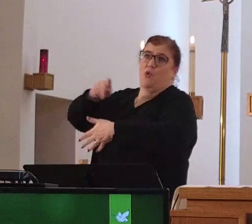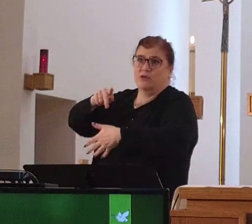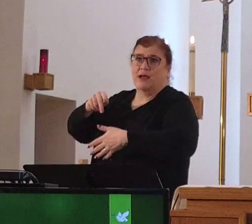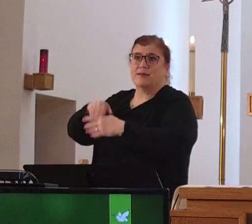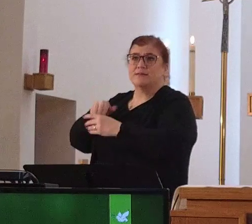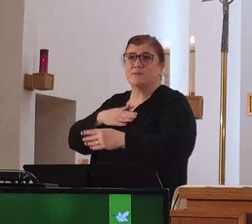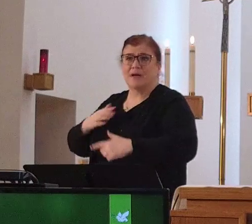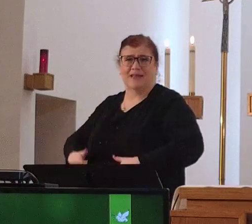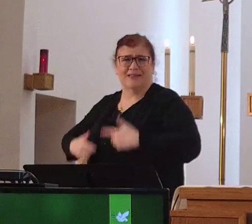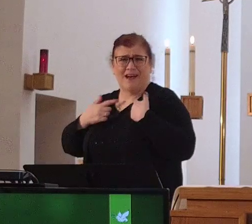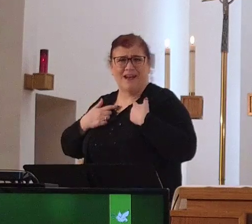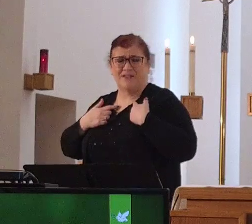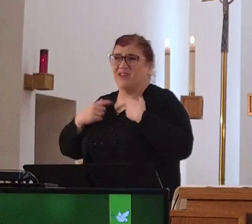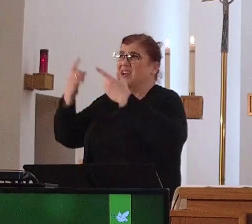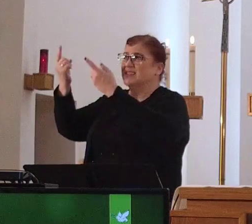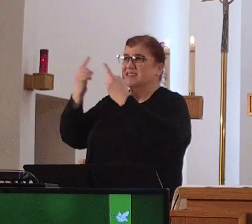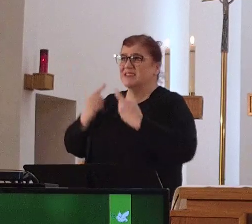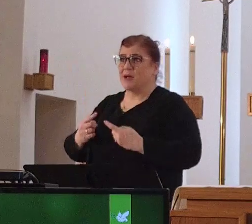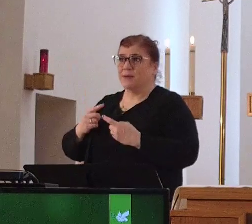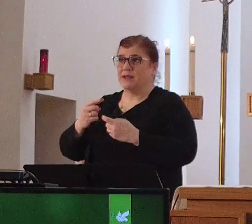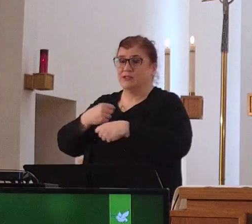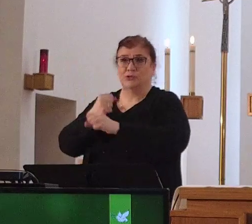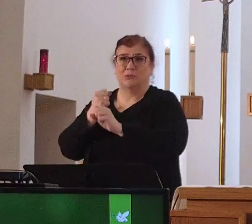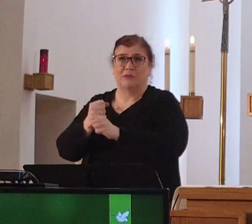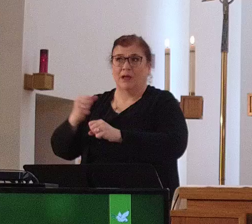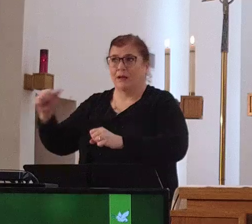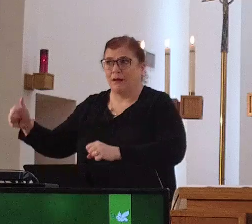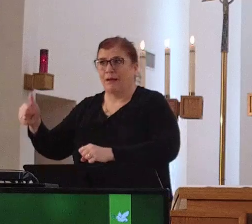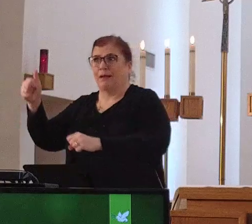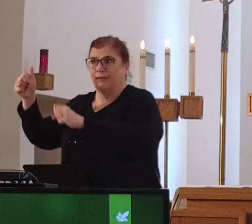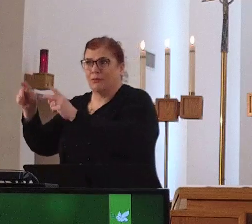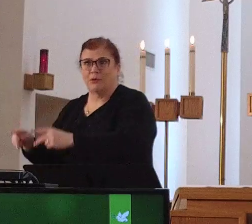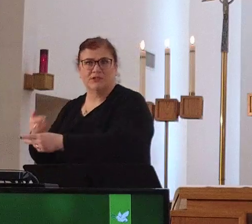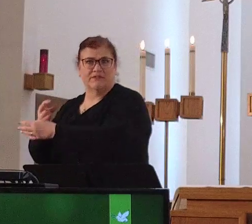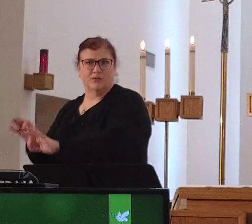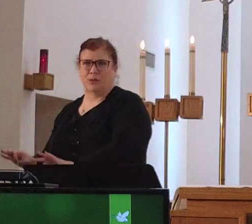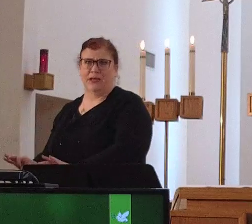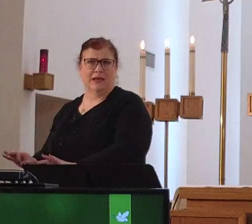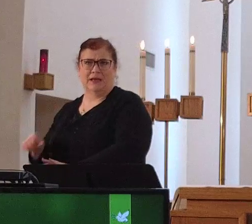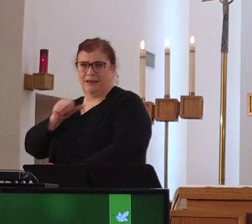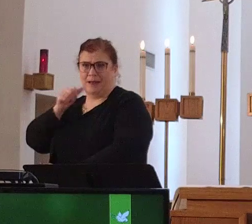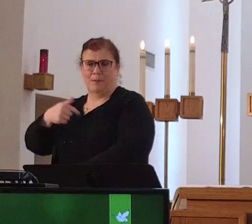in my life is coming to set somebody else free?